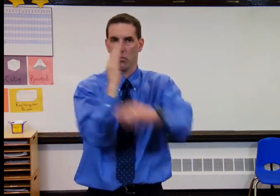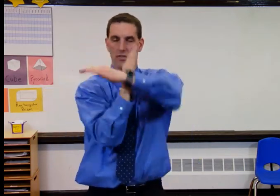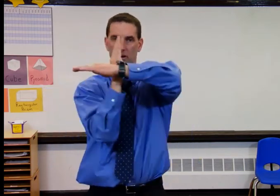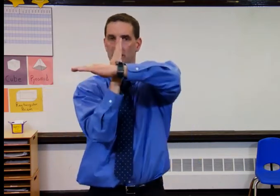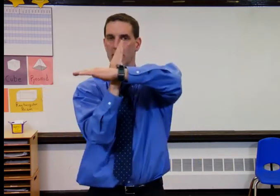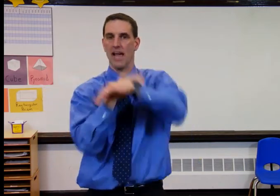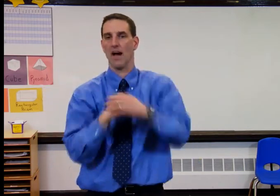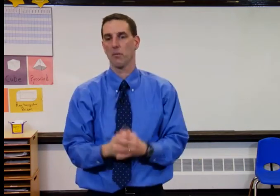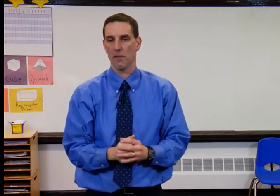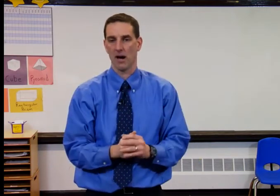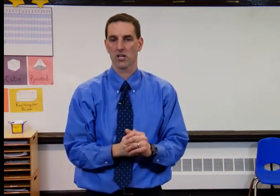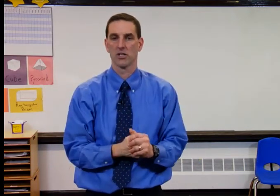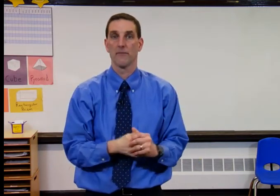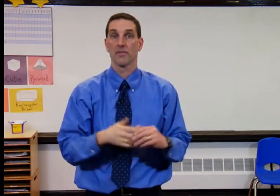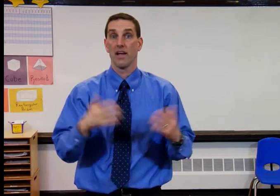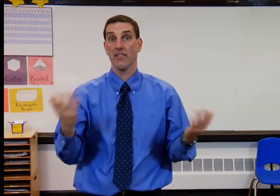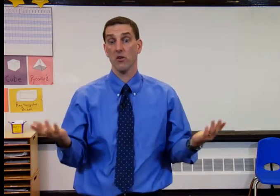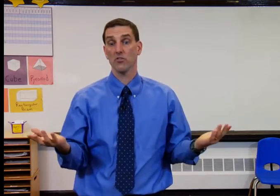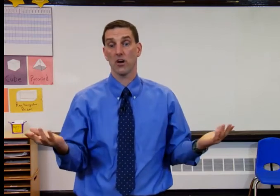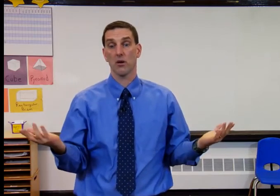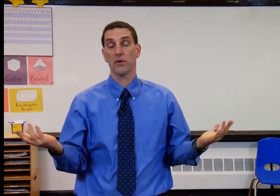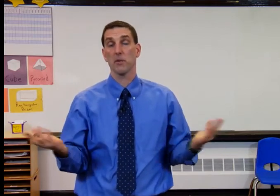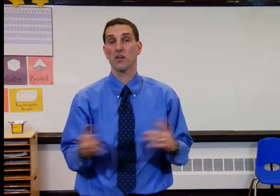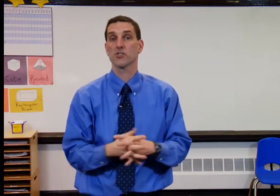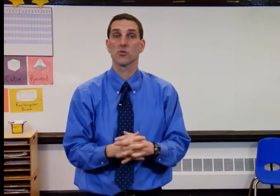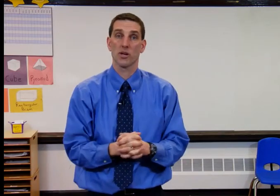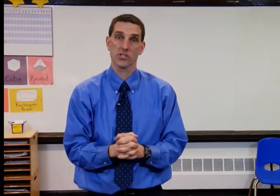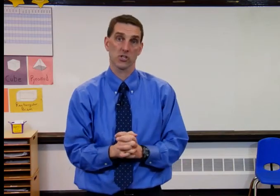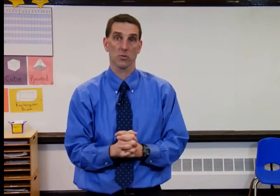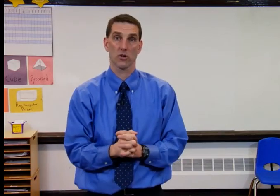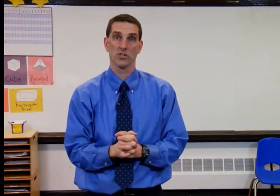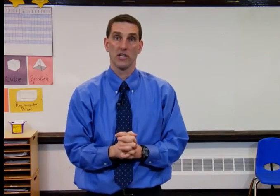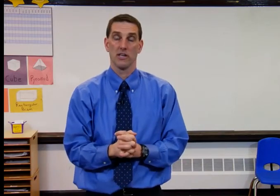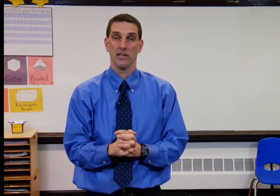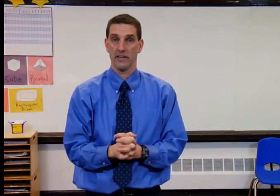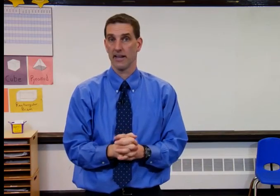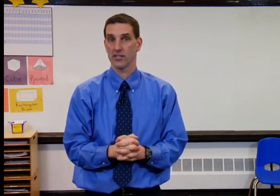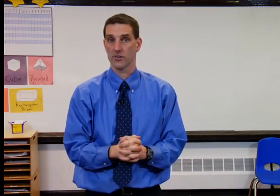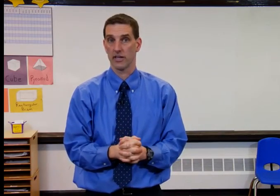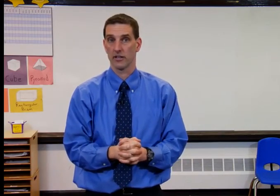with our in-out box. And those are pretty much the 26 words in that strand.